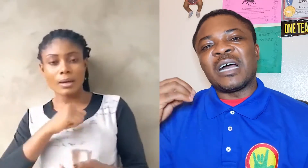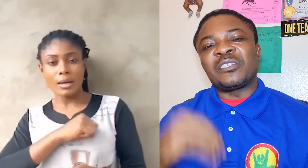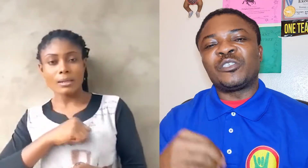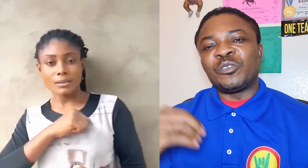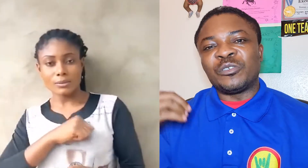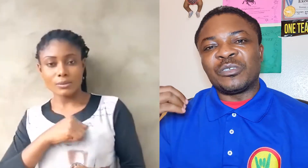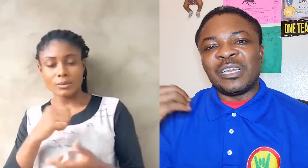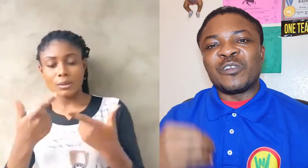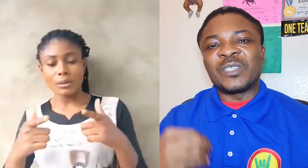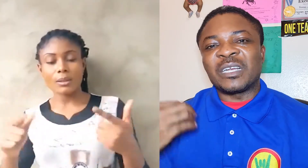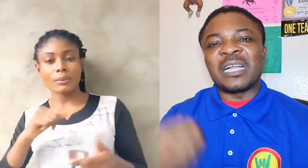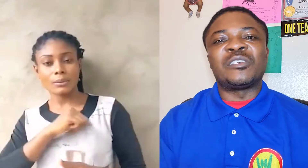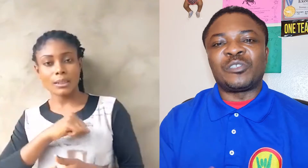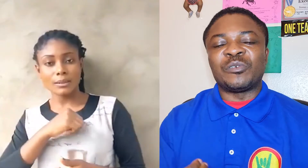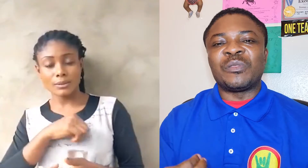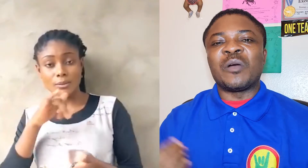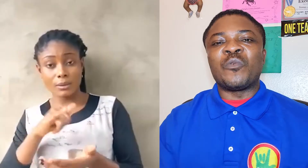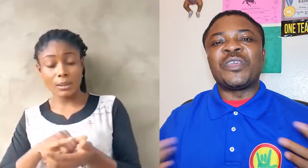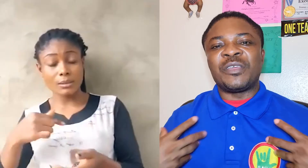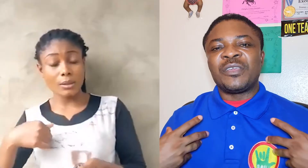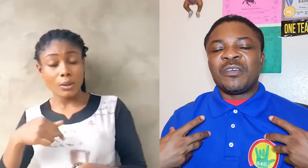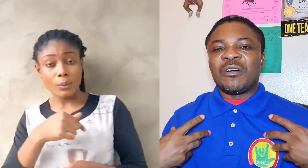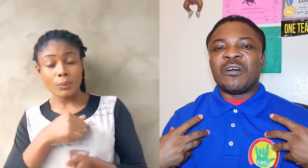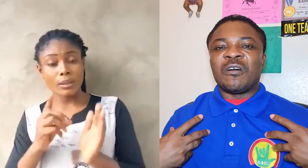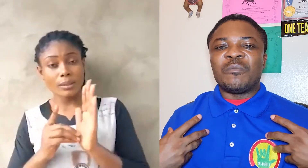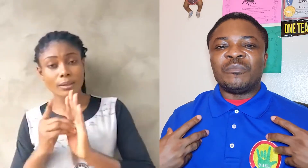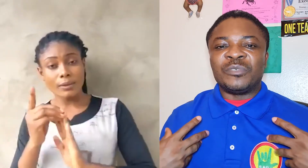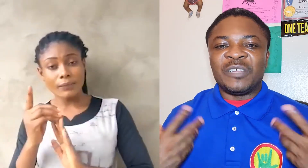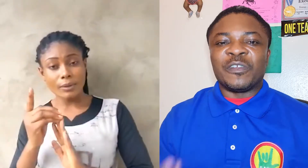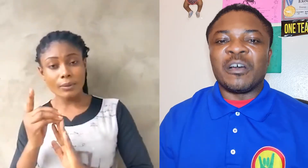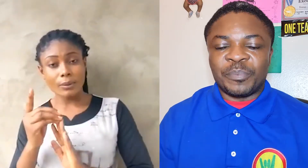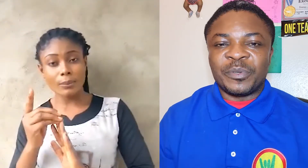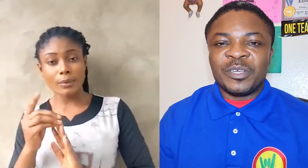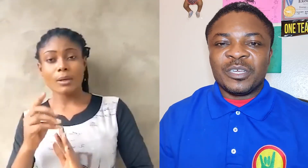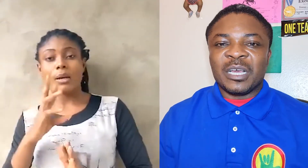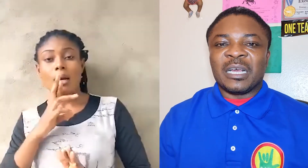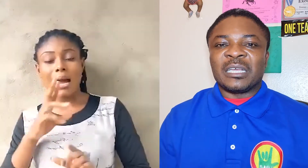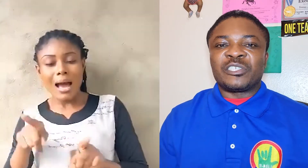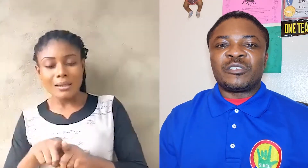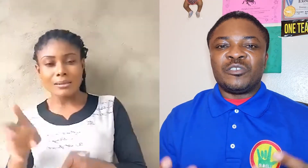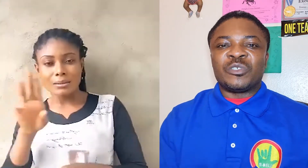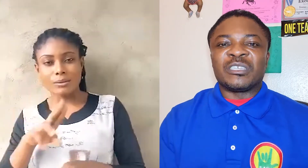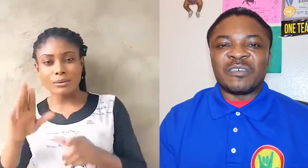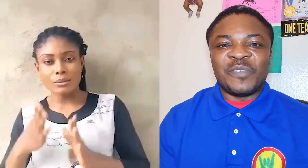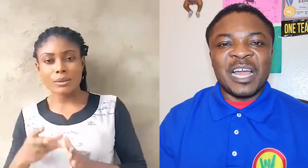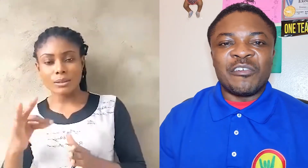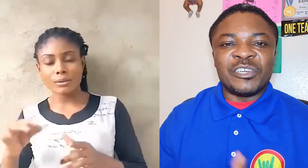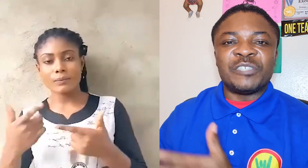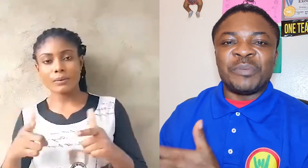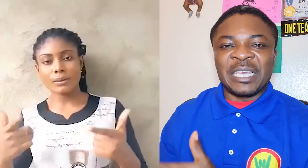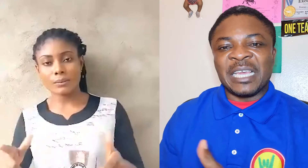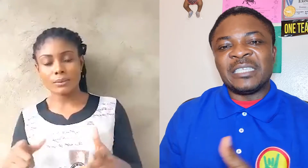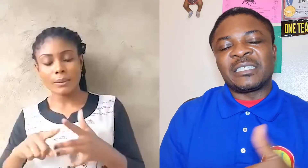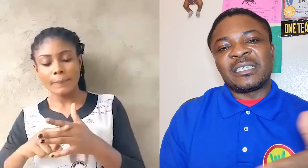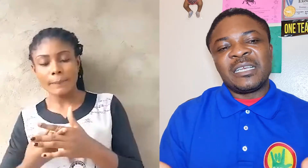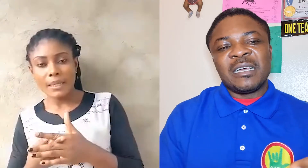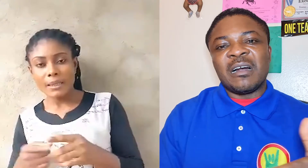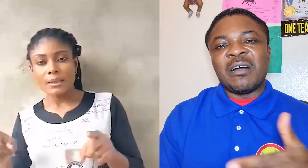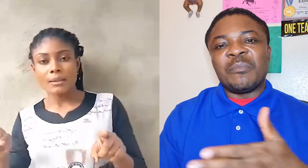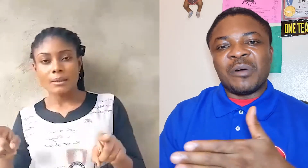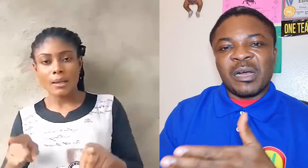whatever linguistic attitude that we develop as users of language